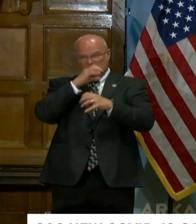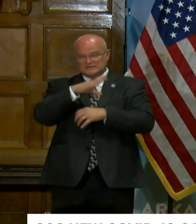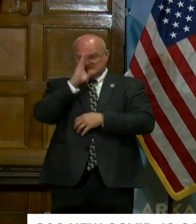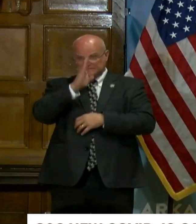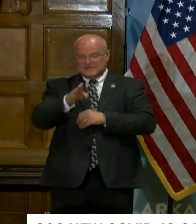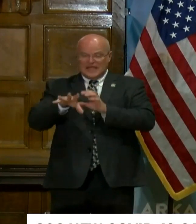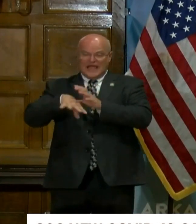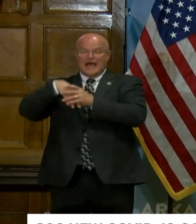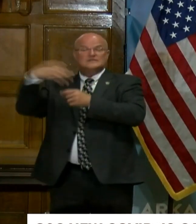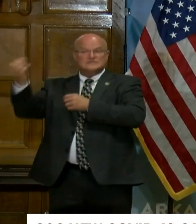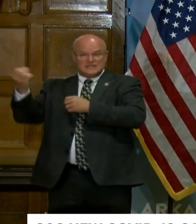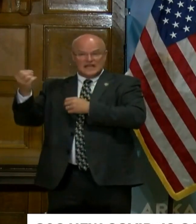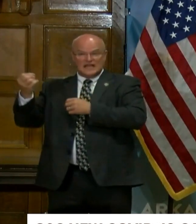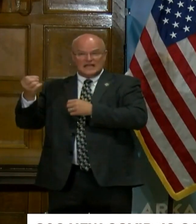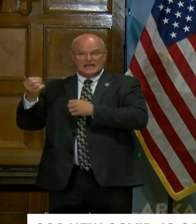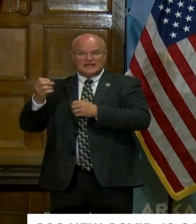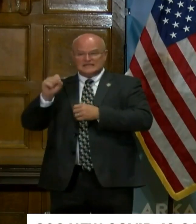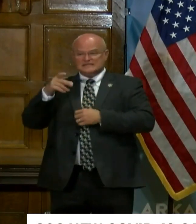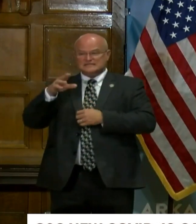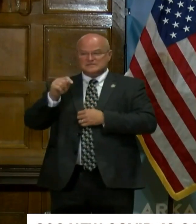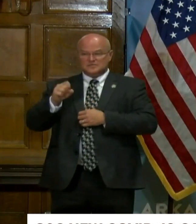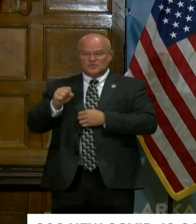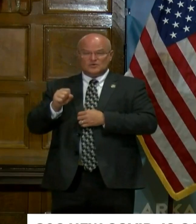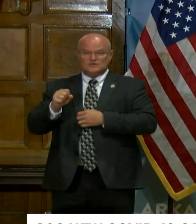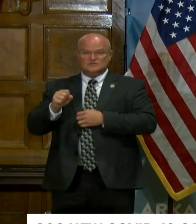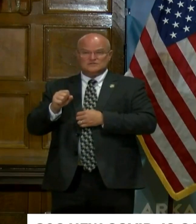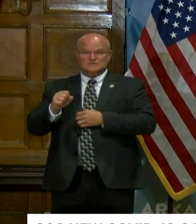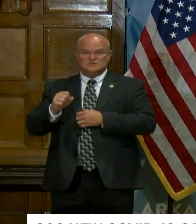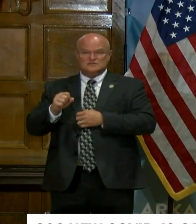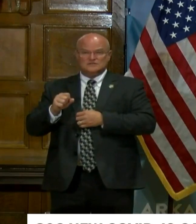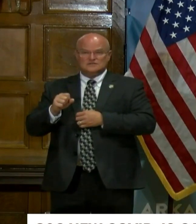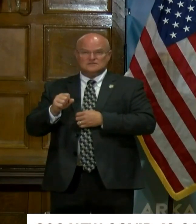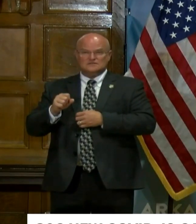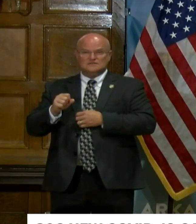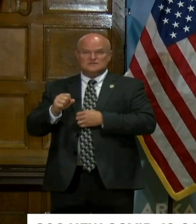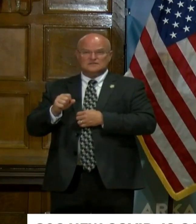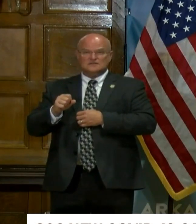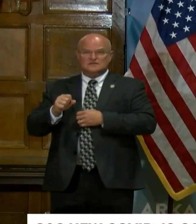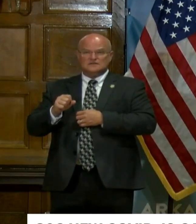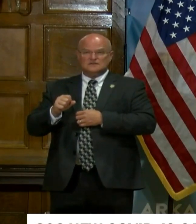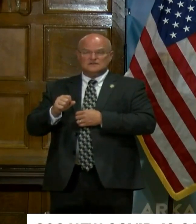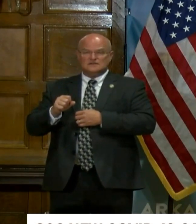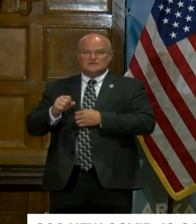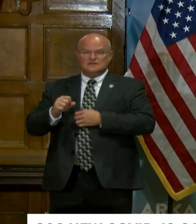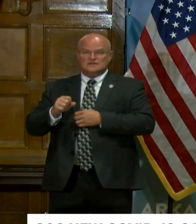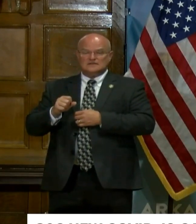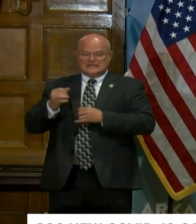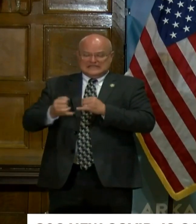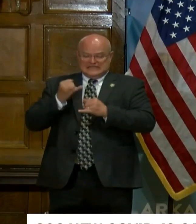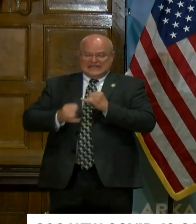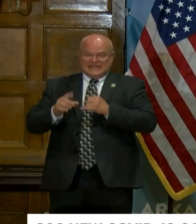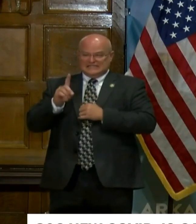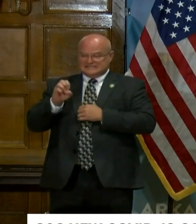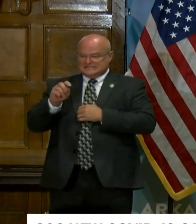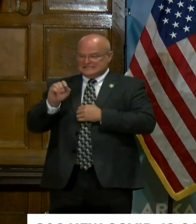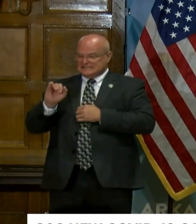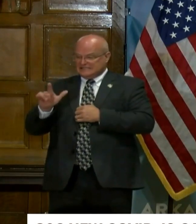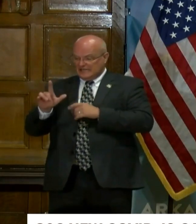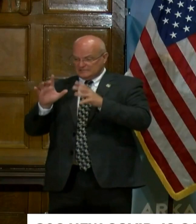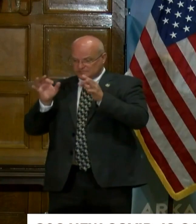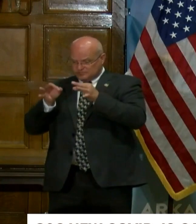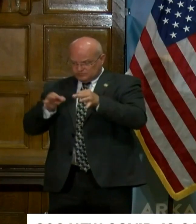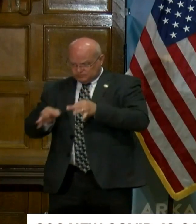being outside, and you know the sports were being like down to each last detail. But there's been a number